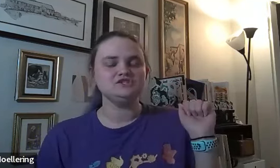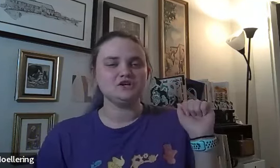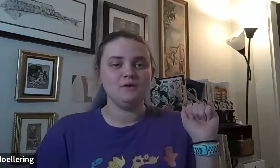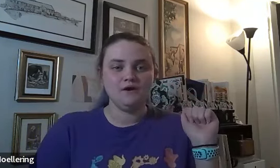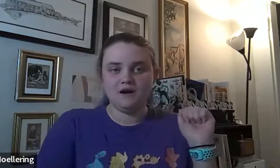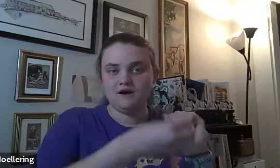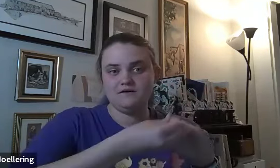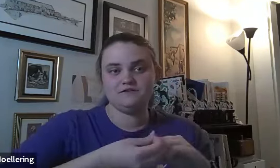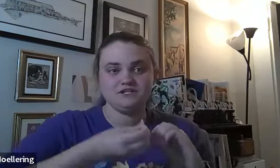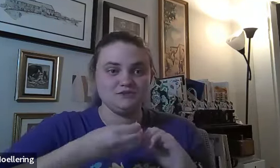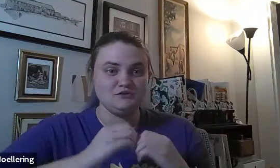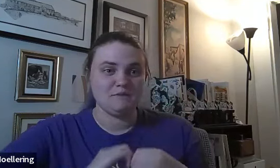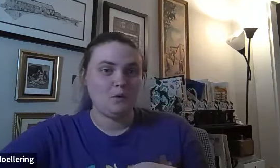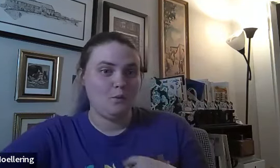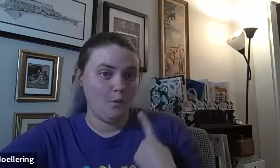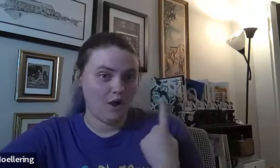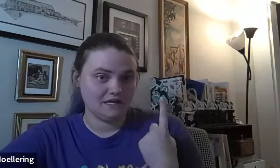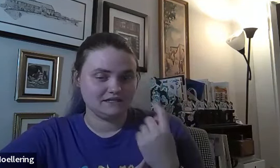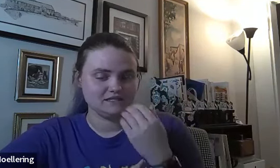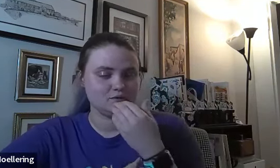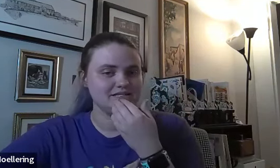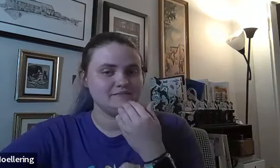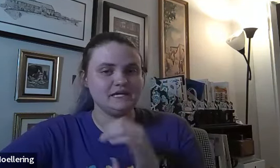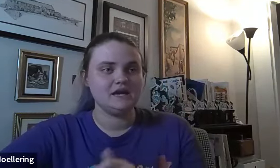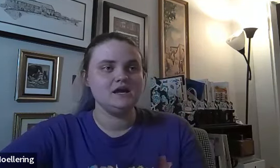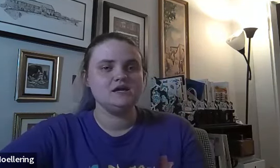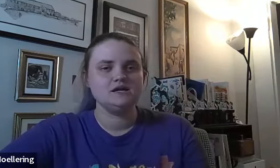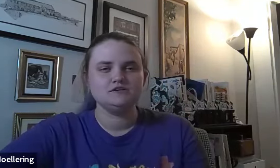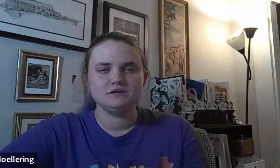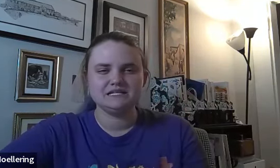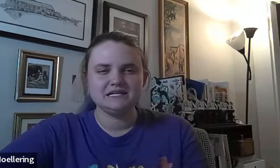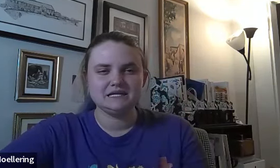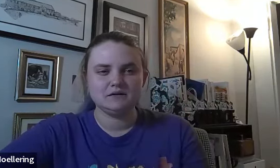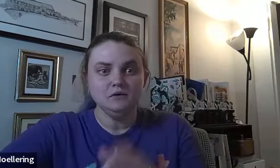So our first number. So number 1 is going to be 20. Ooh,